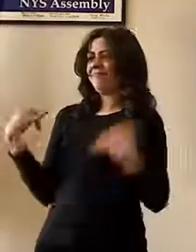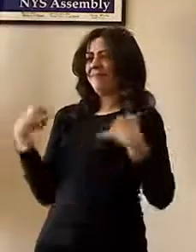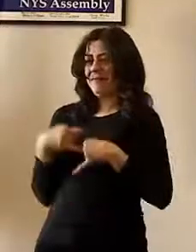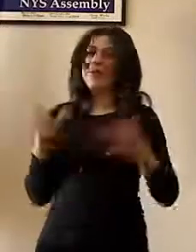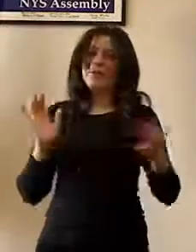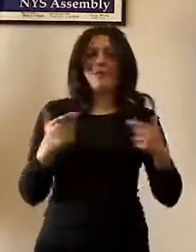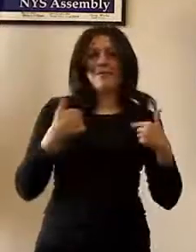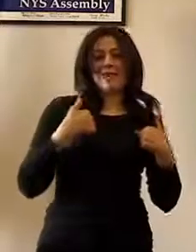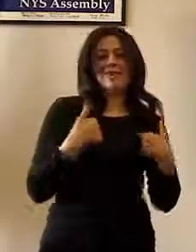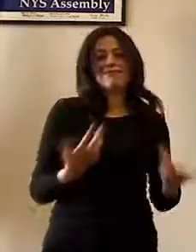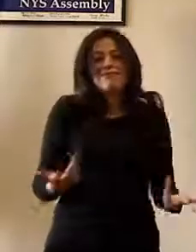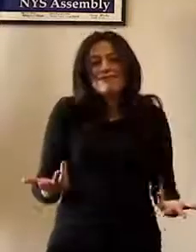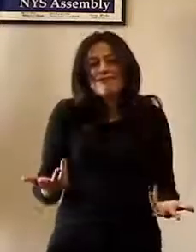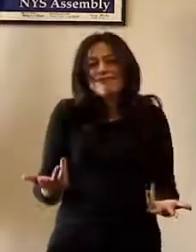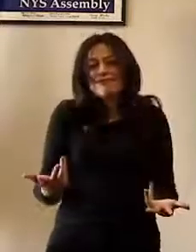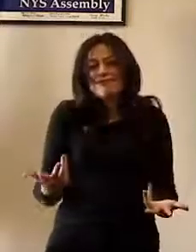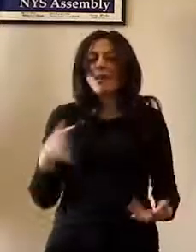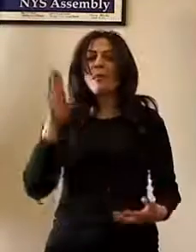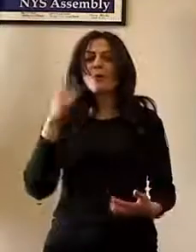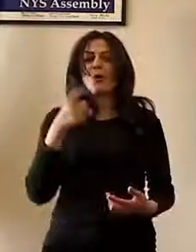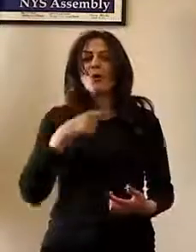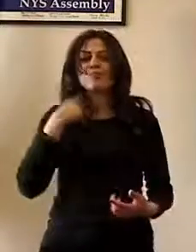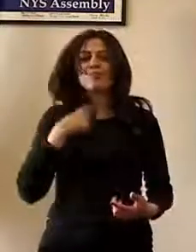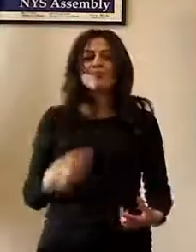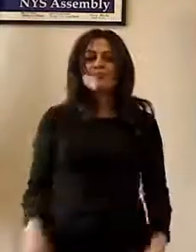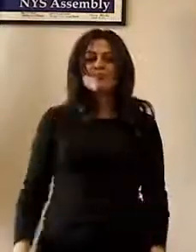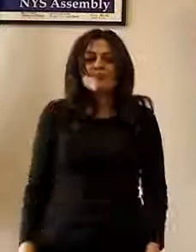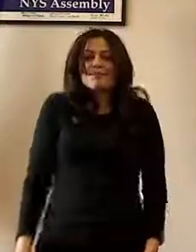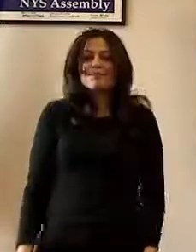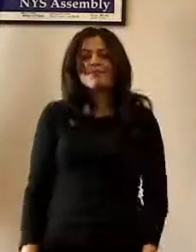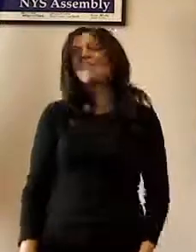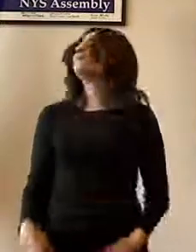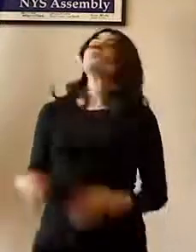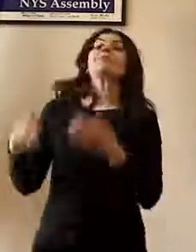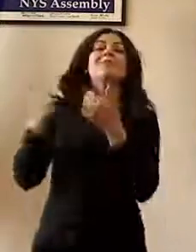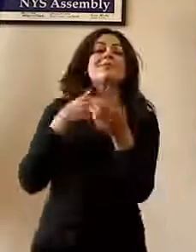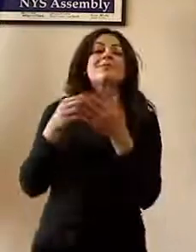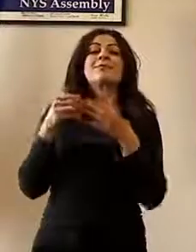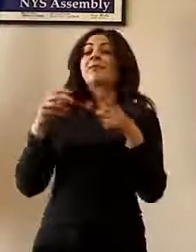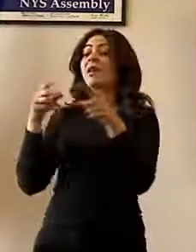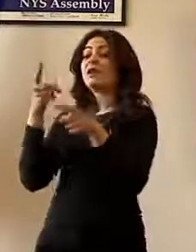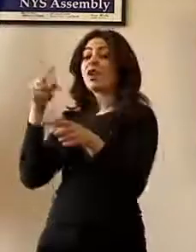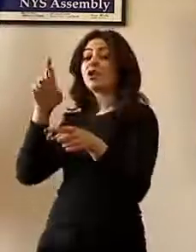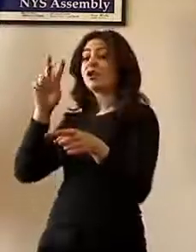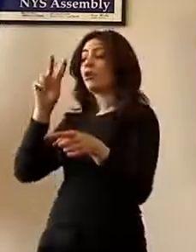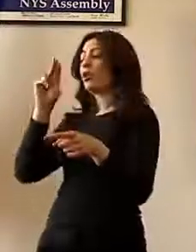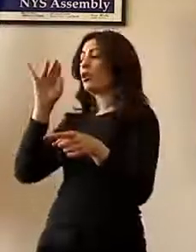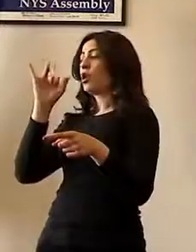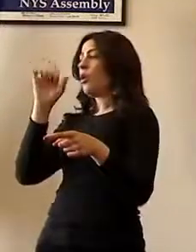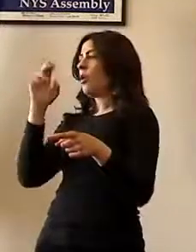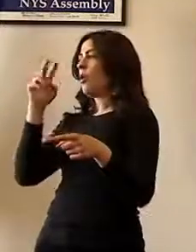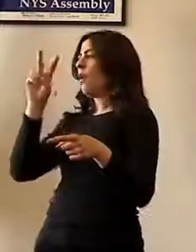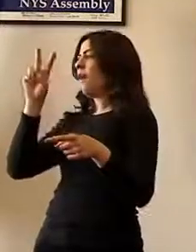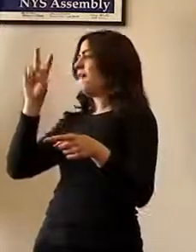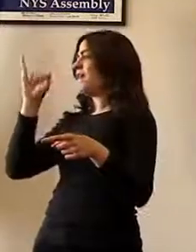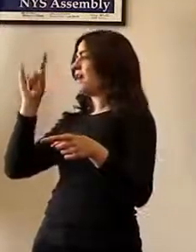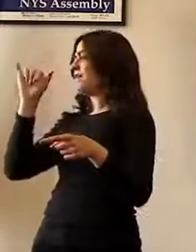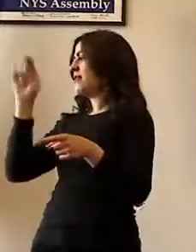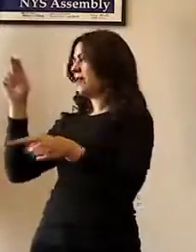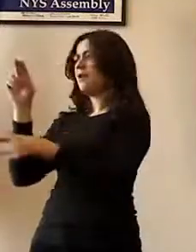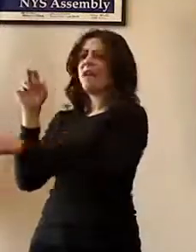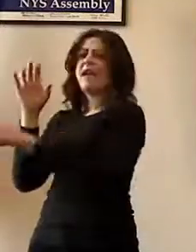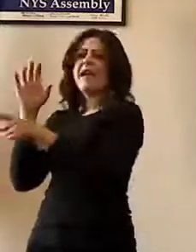me. But to folks watching, Dr. Anil Wythian's infectious disease doctor himself, Commissioner of Health, we're very